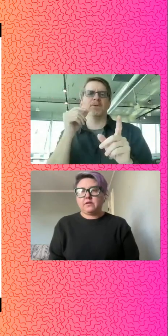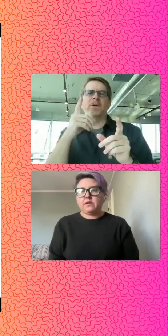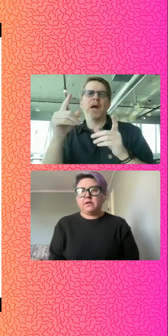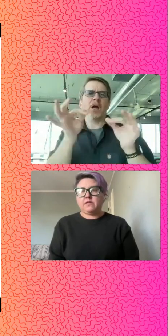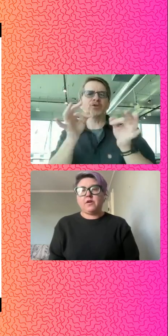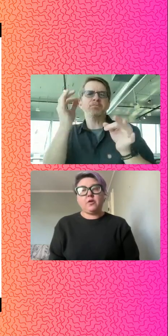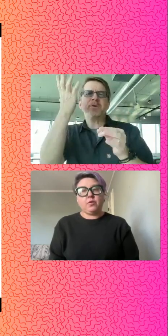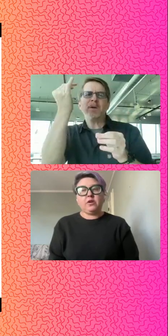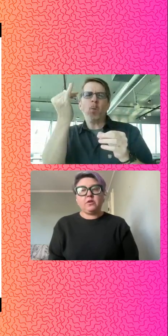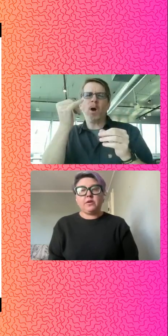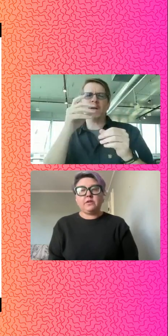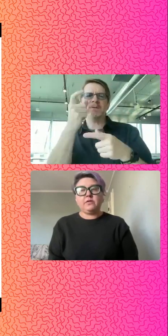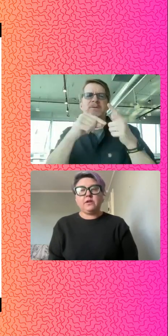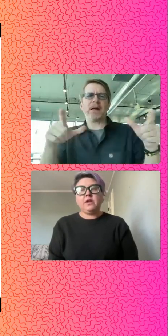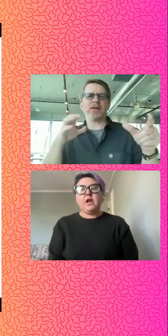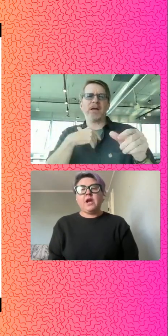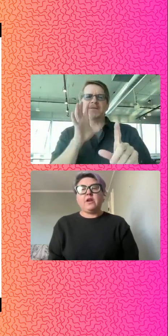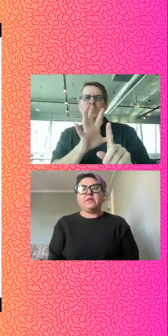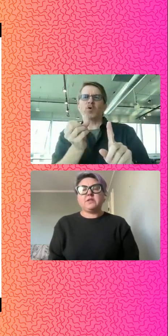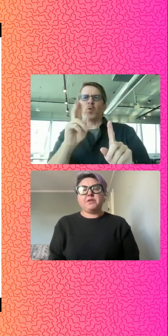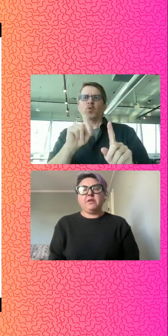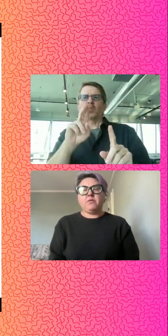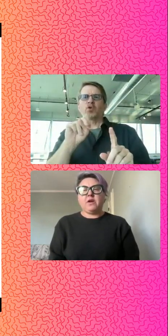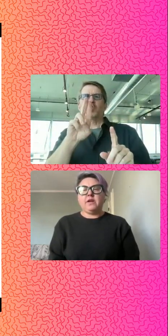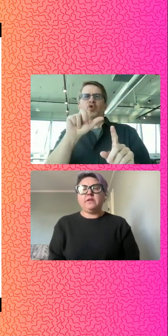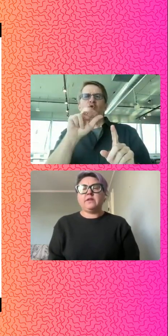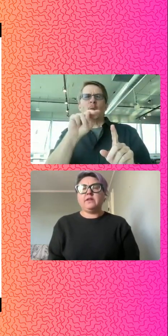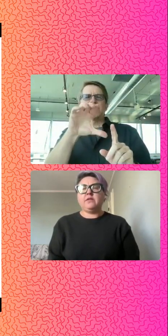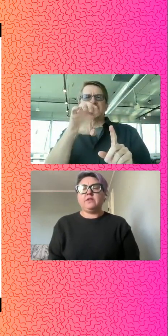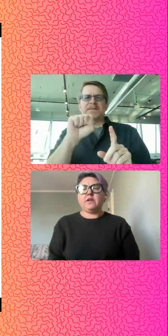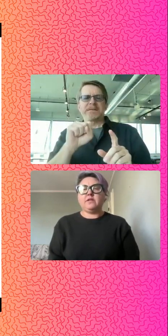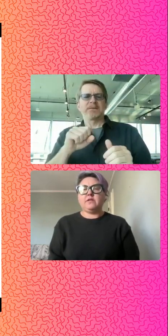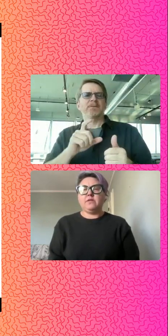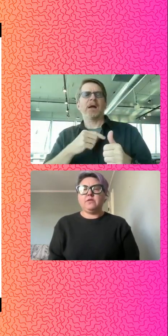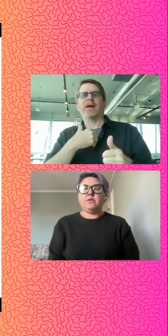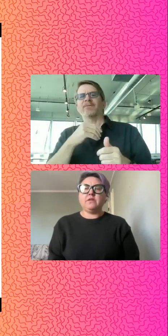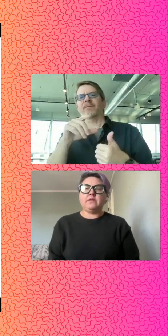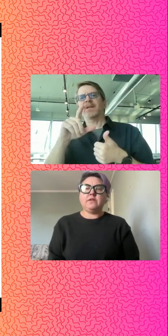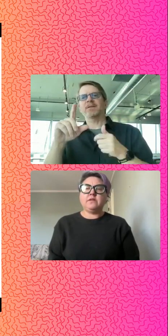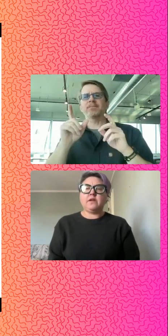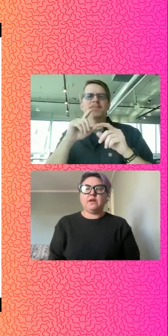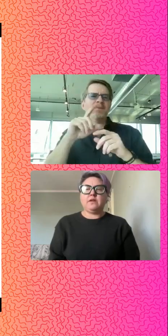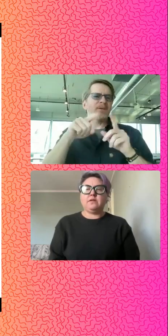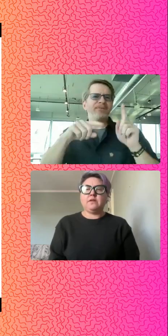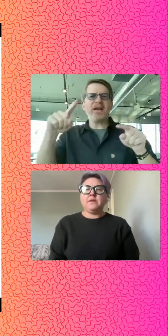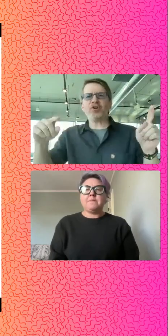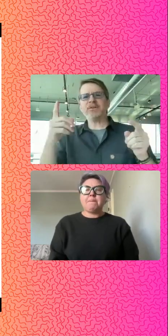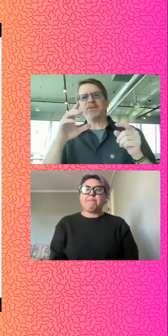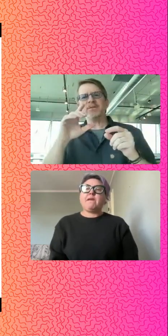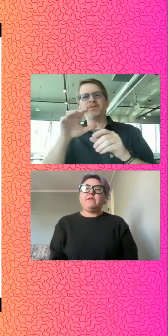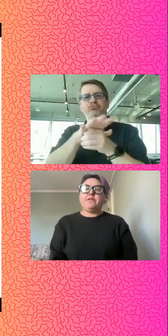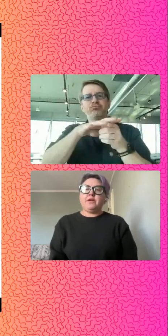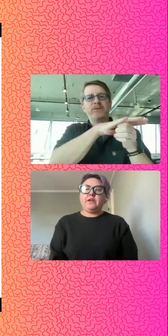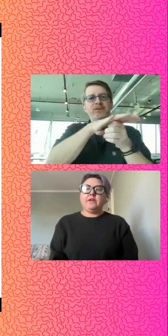a lot of hard work going into it, and I'll explain why sign language has its own nuances and